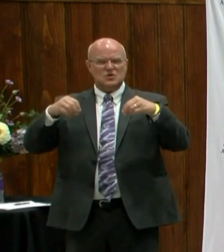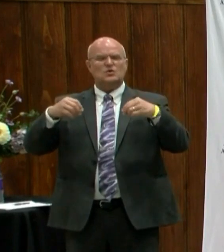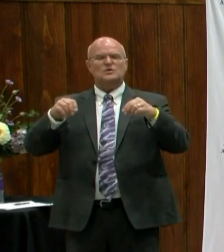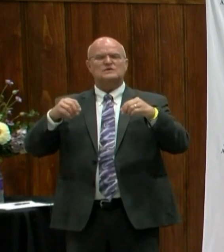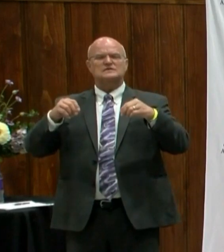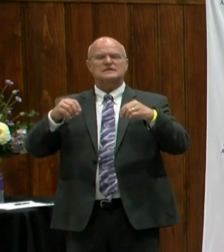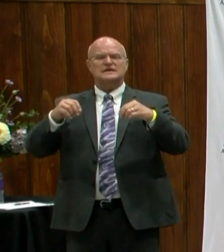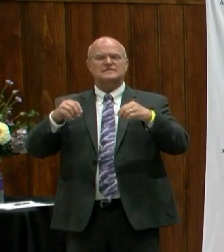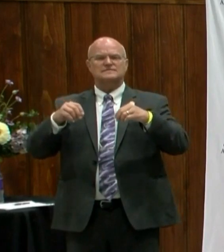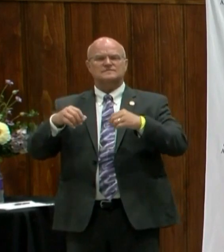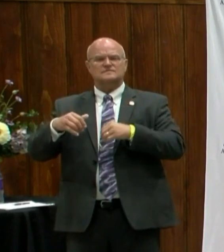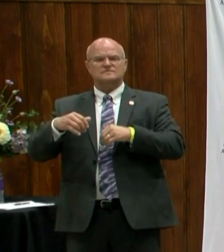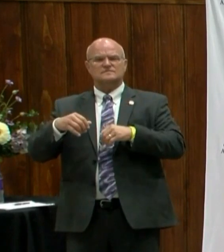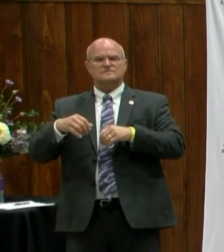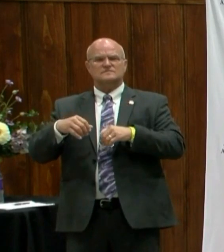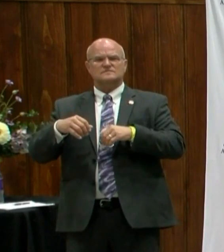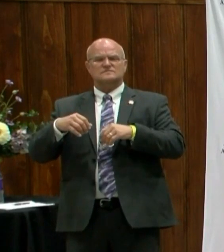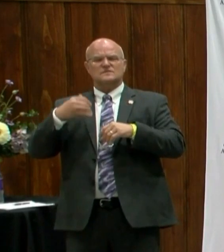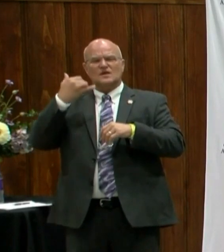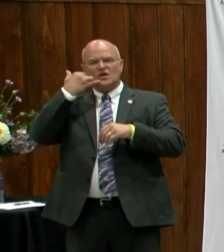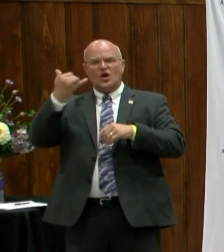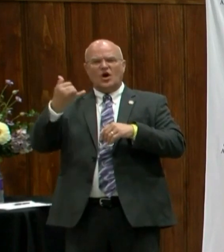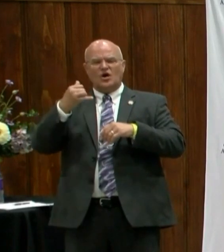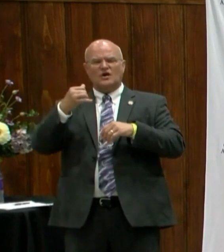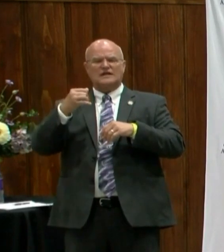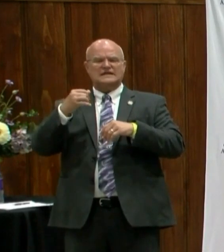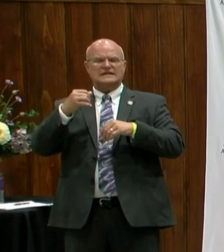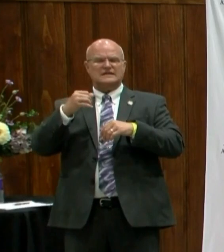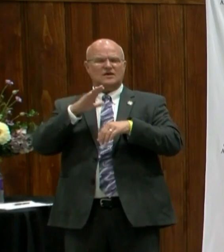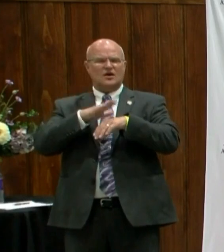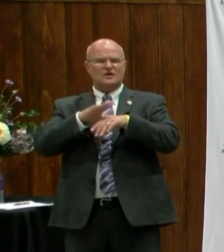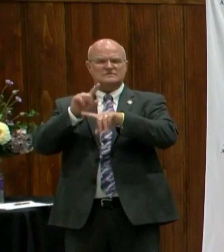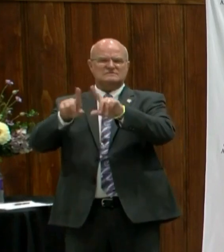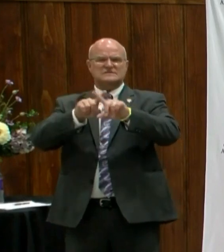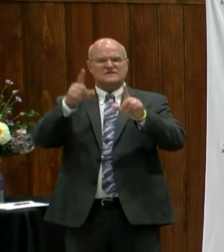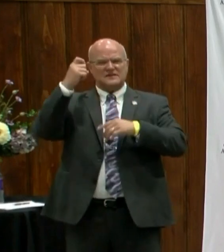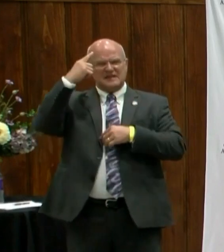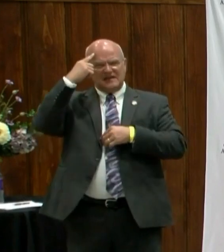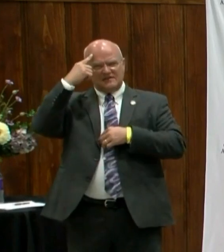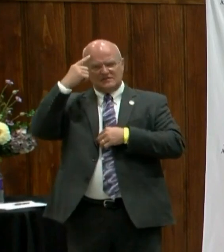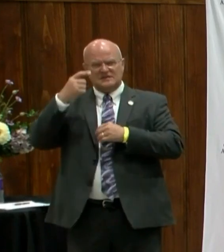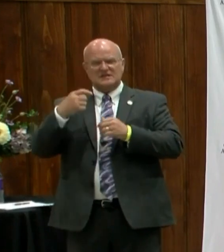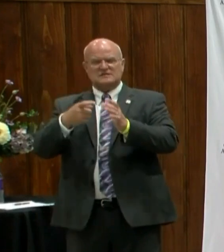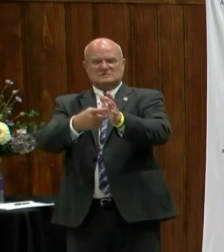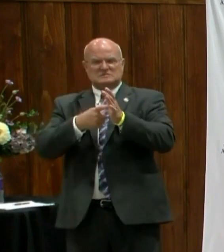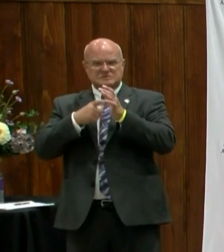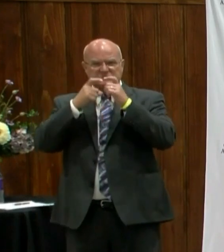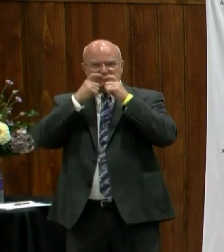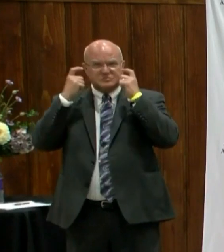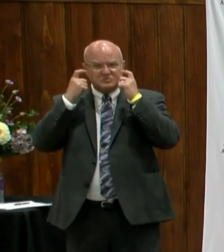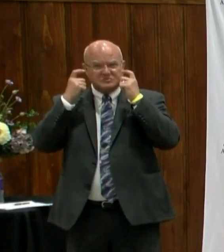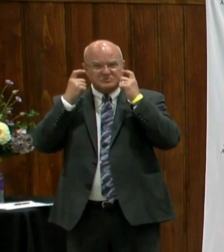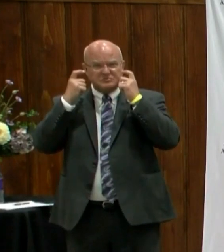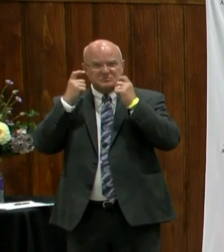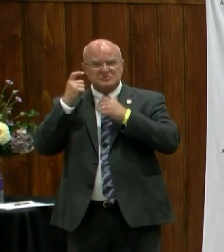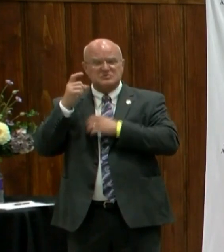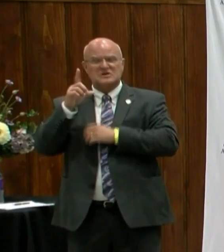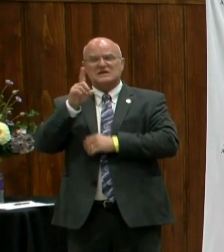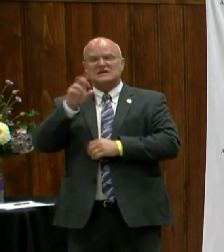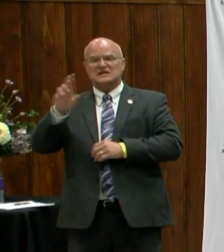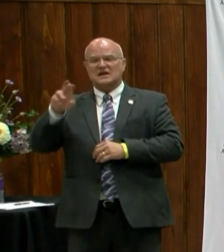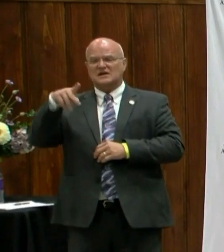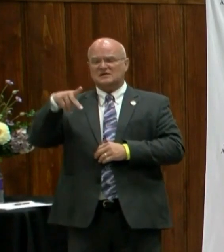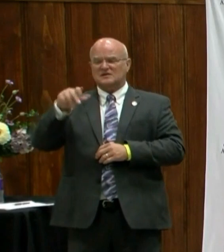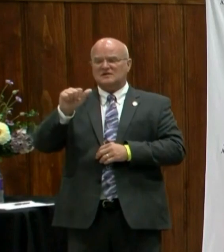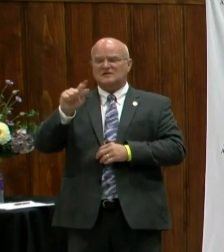on governors to enact mask mandates. You obviously have support from the health community. You know, Dr. Patterson